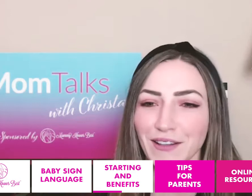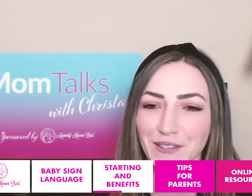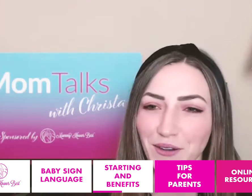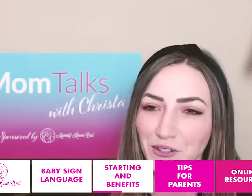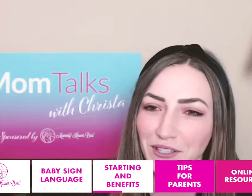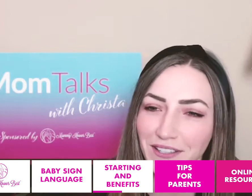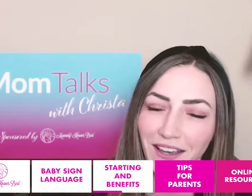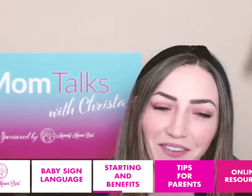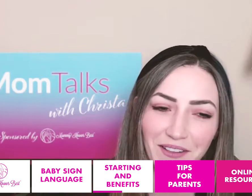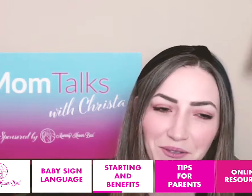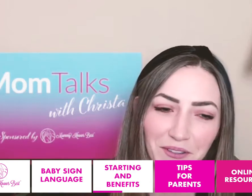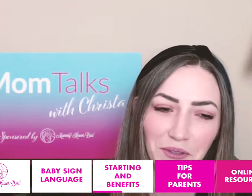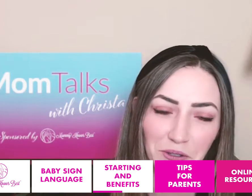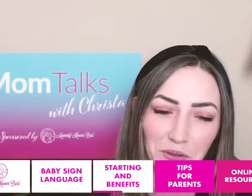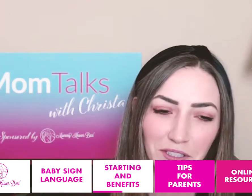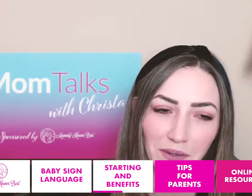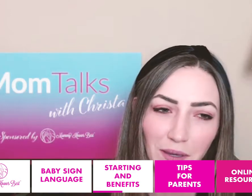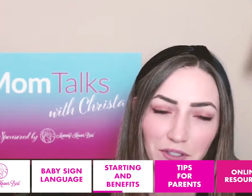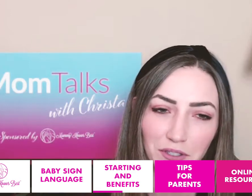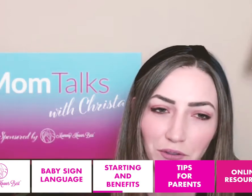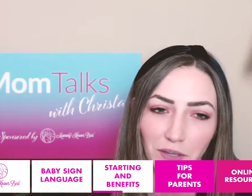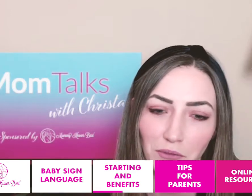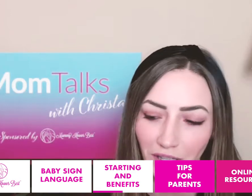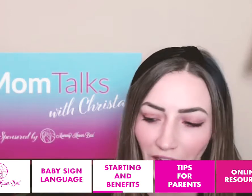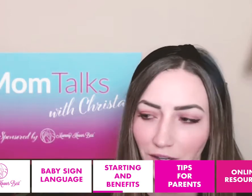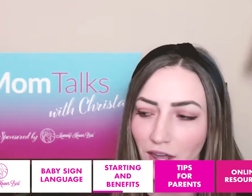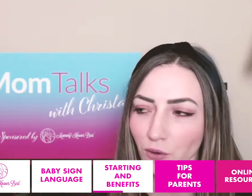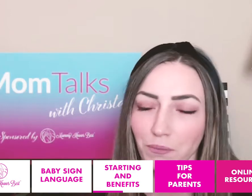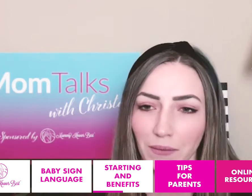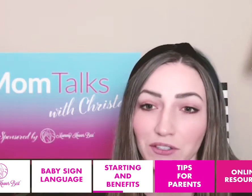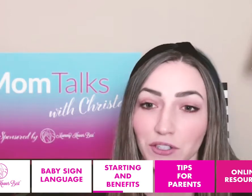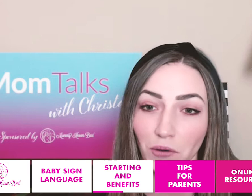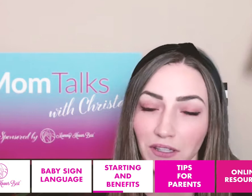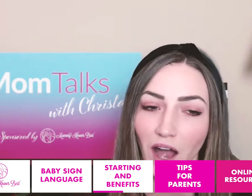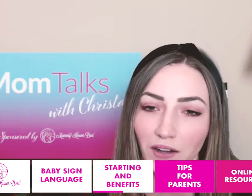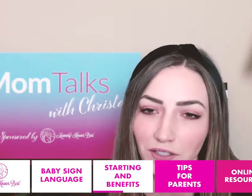so interesting, and that's really cool to be able to communicate with babies so young too.